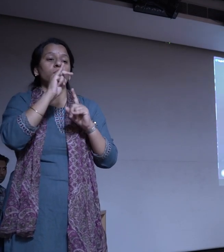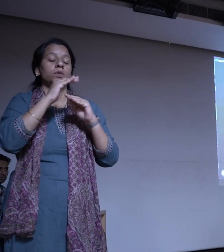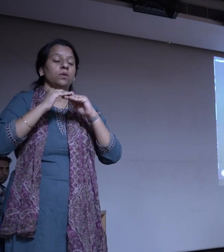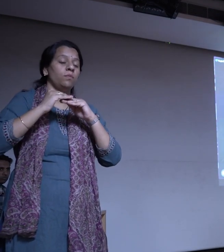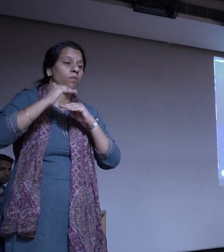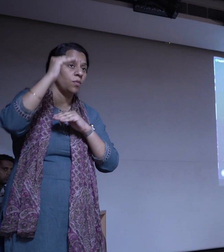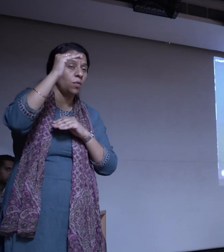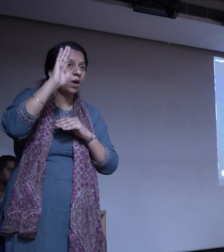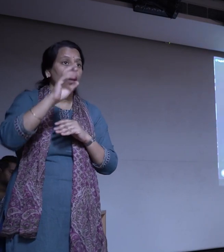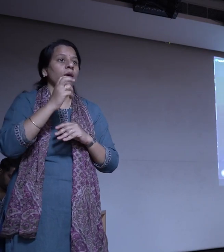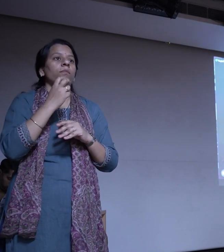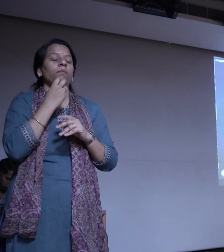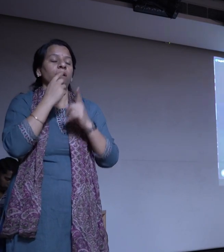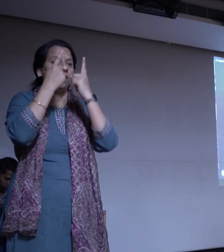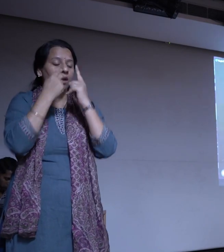we